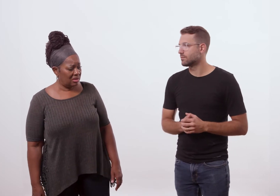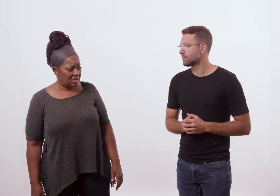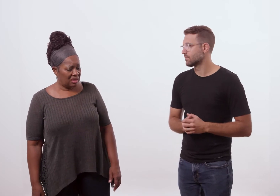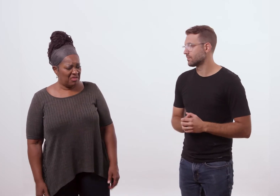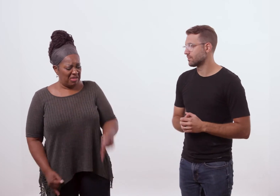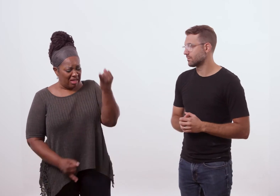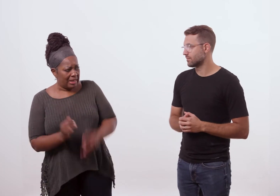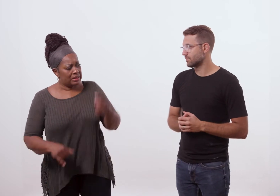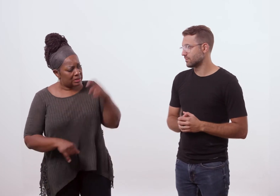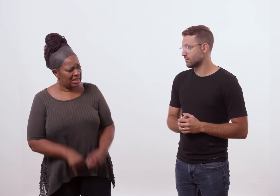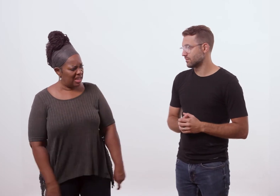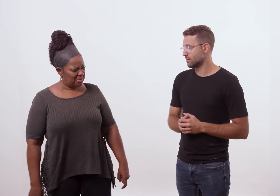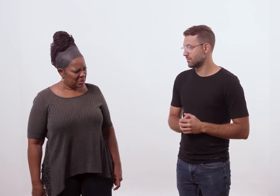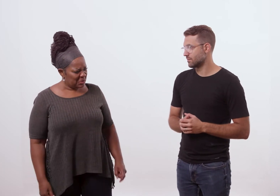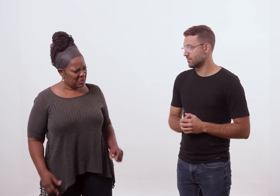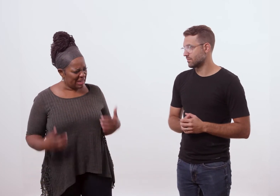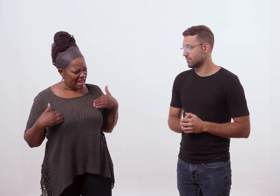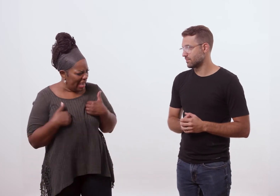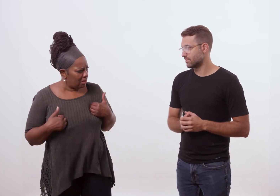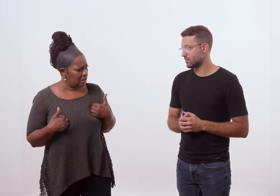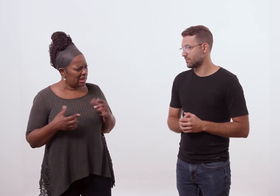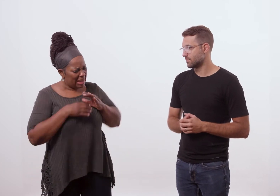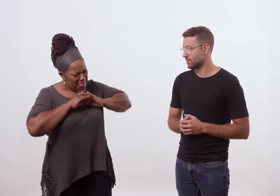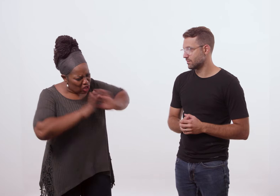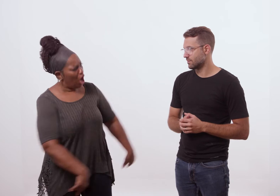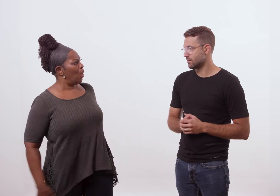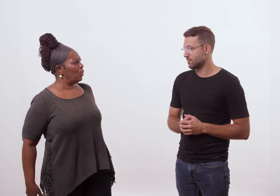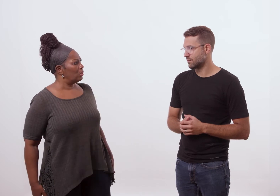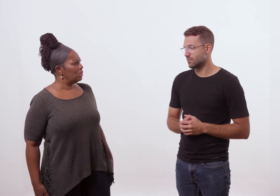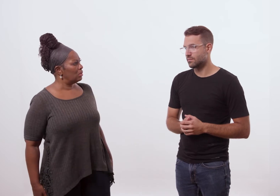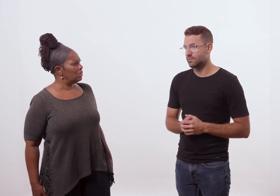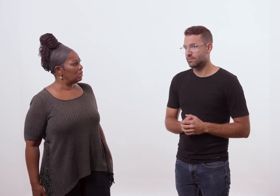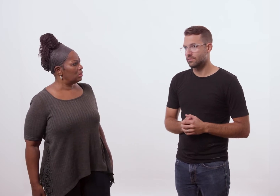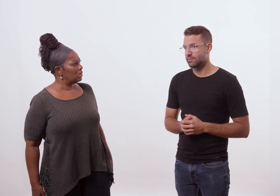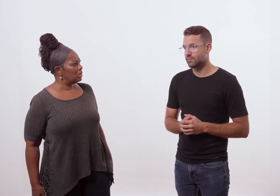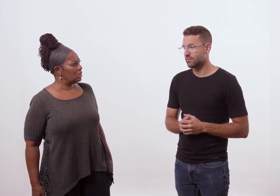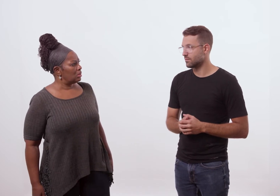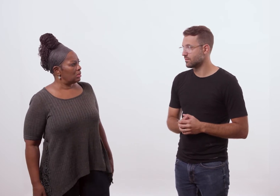For the last time, you savage, let me go!